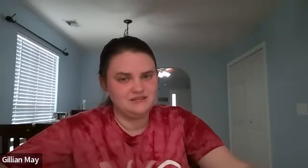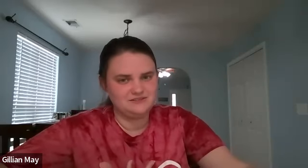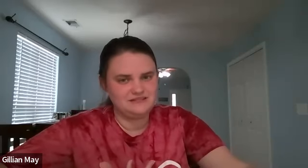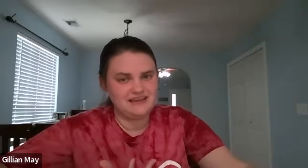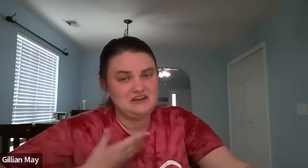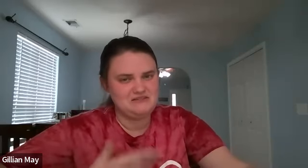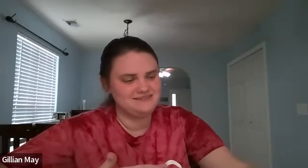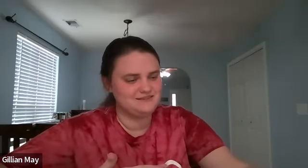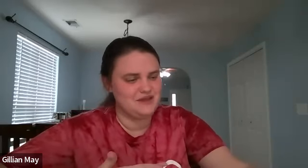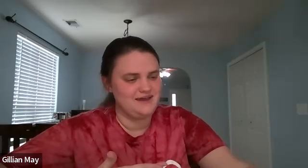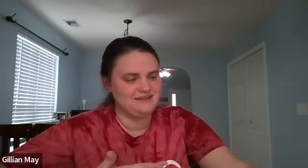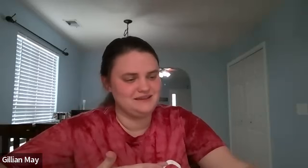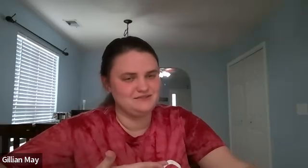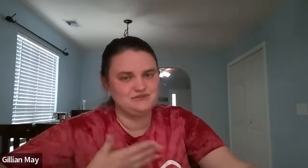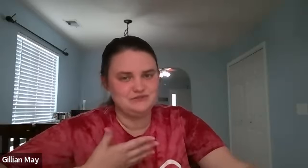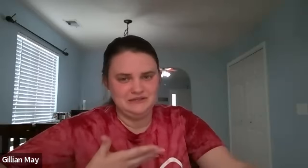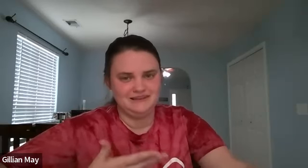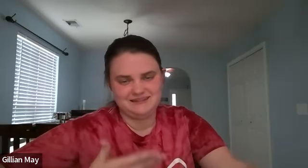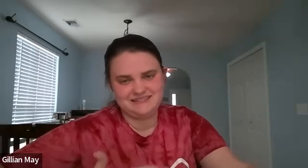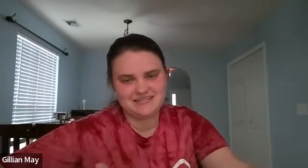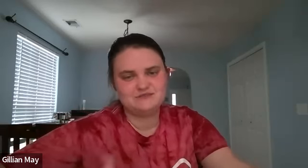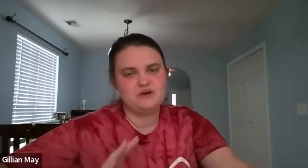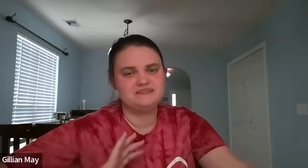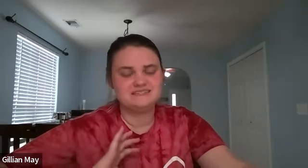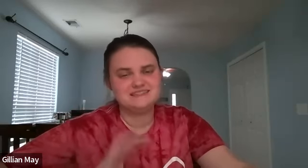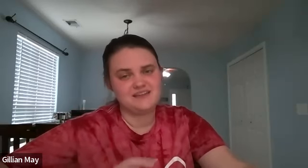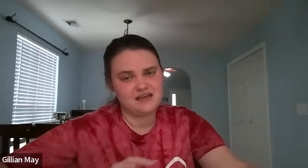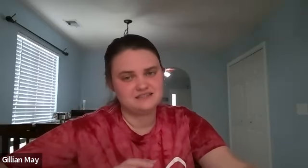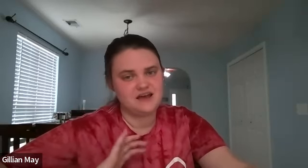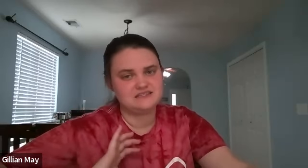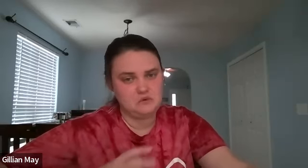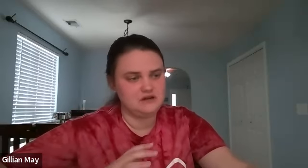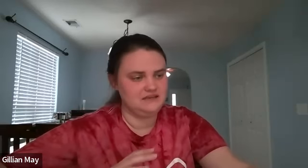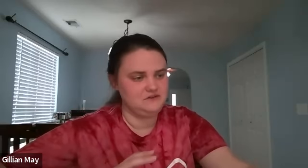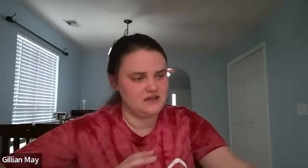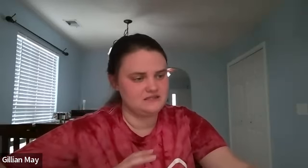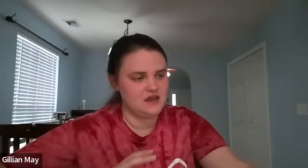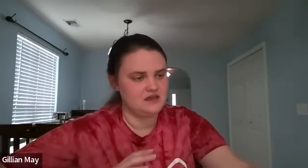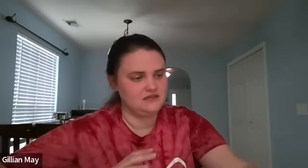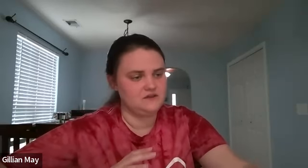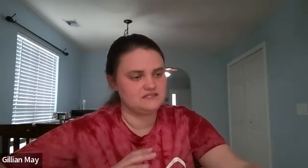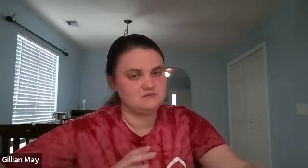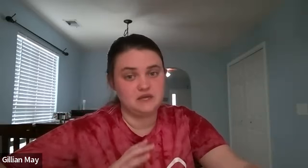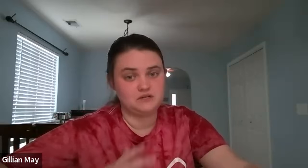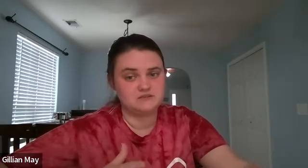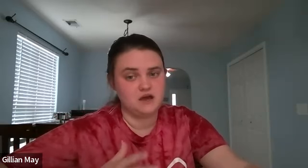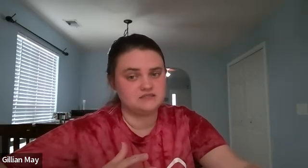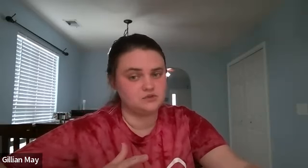next week. I know that sounds bad, like sounds like intense, but since it's the last class, I want to give you guys that and give you guys as many words as possible.